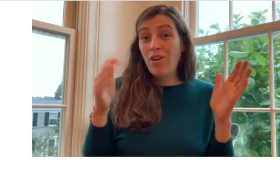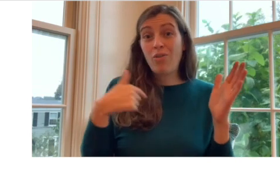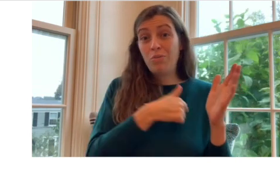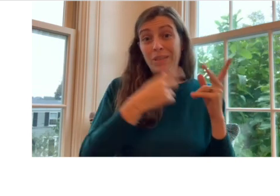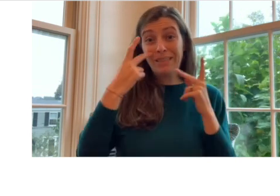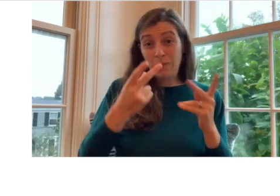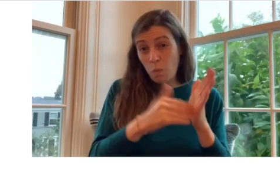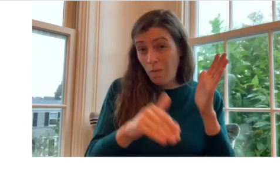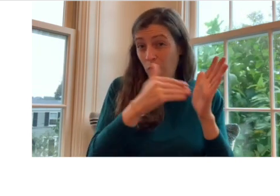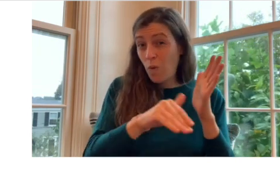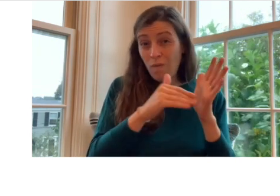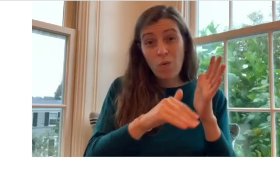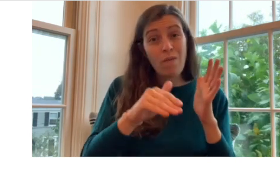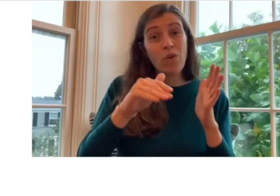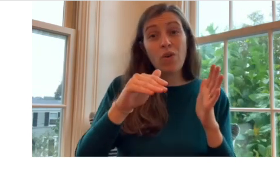children.